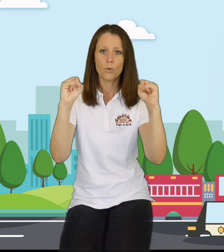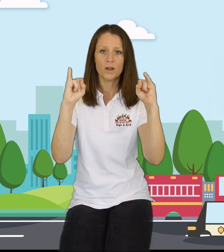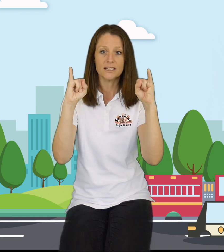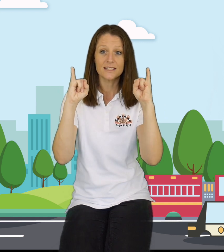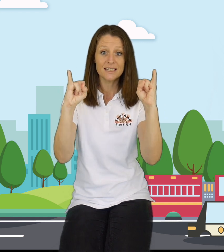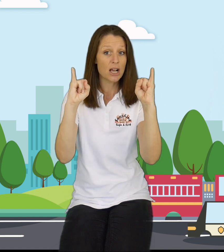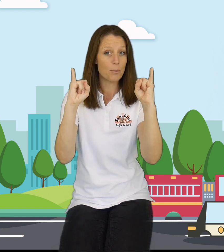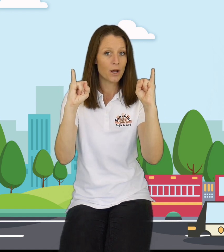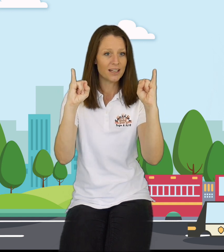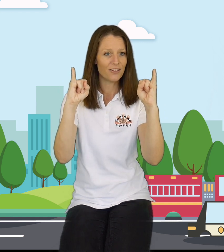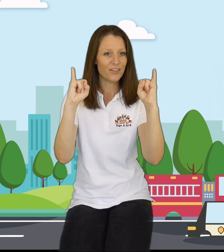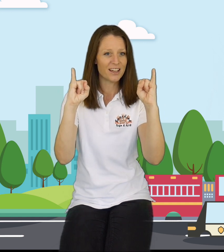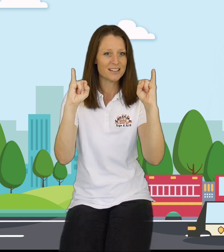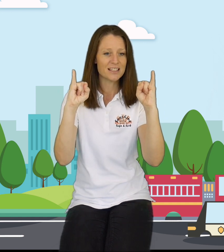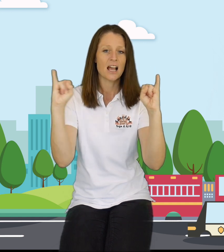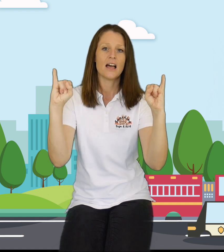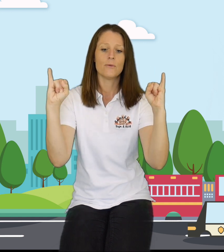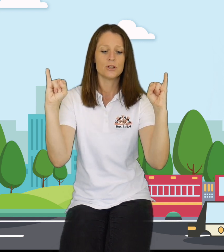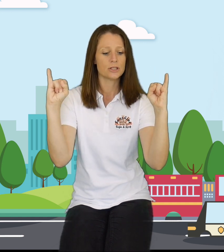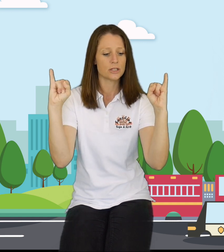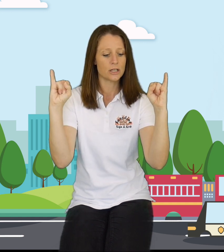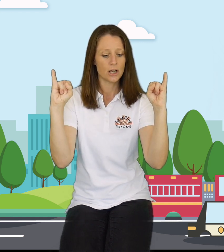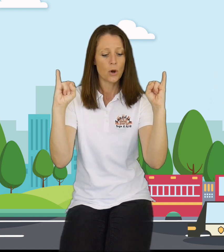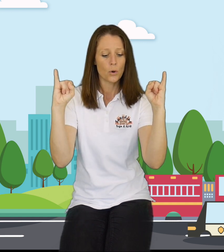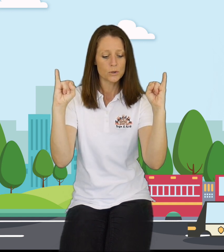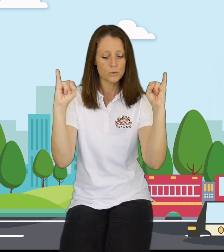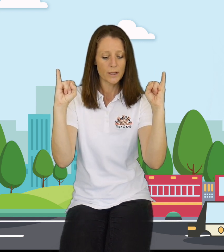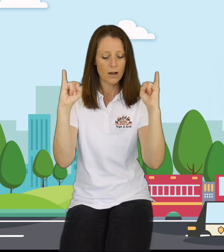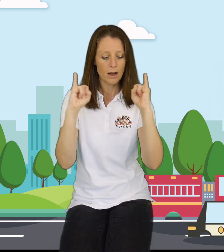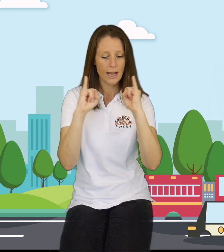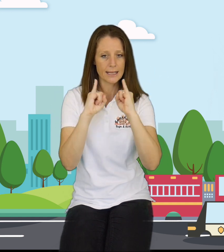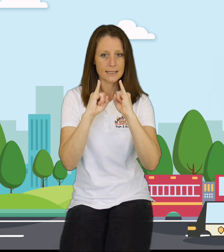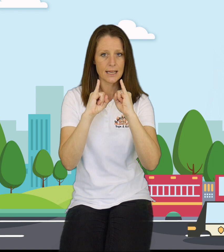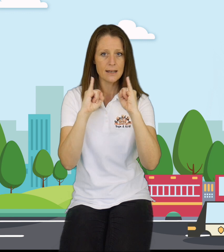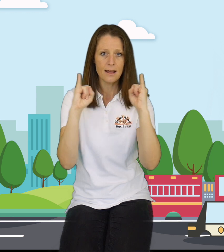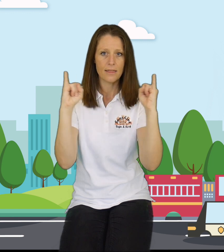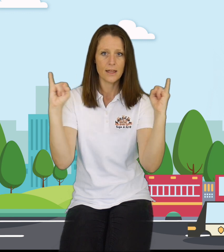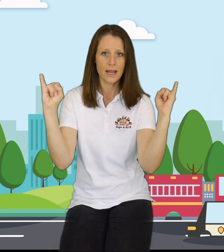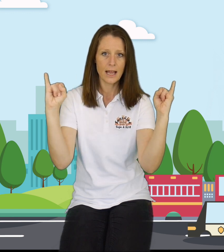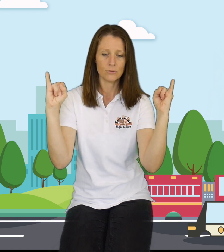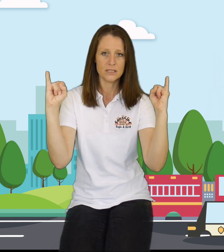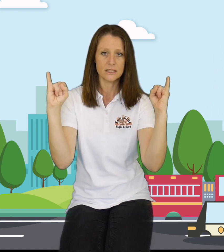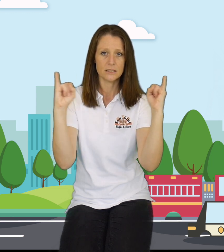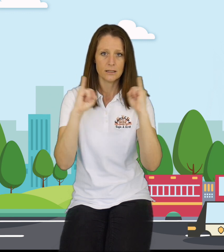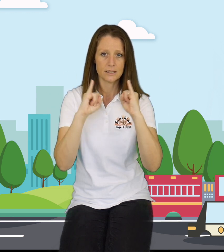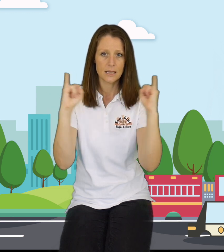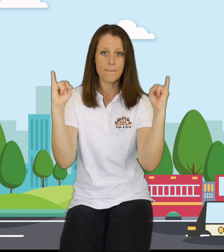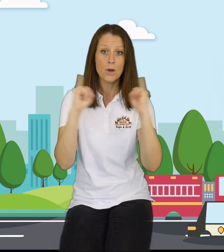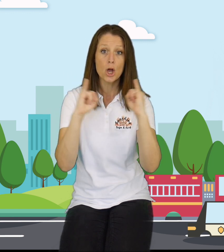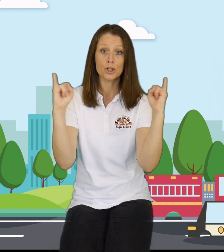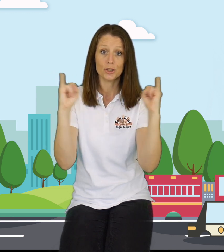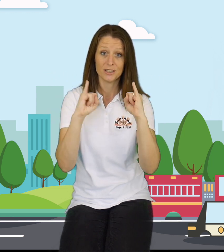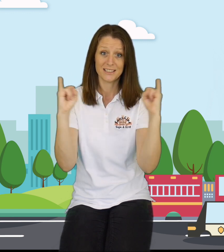going to stick up our little fingers, and then we're just going to swing our hands in and then out. This is like this, emergency,